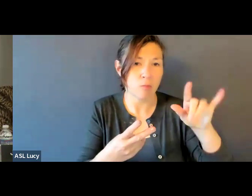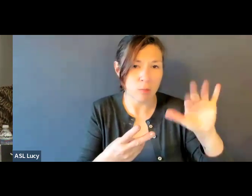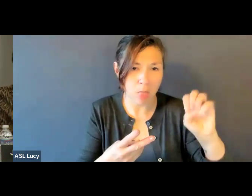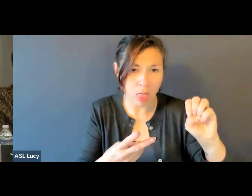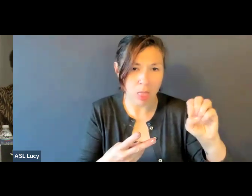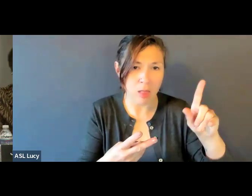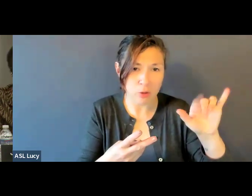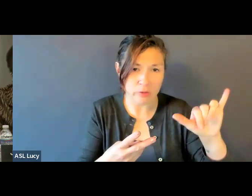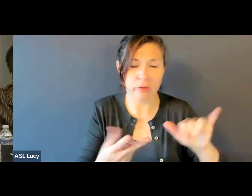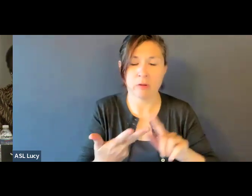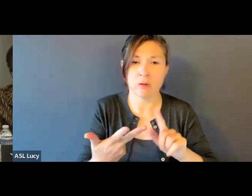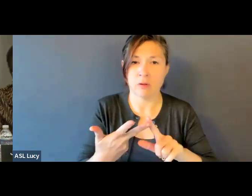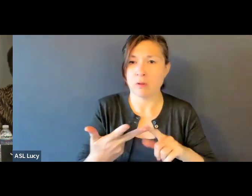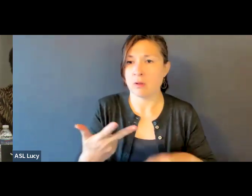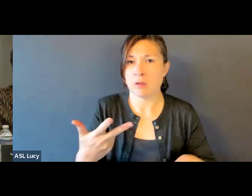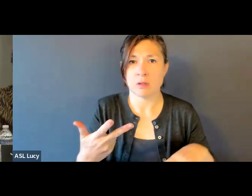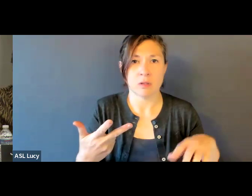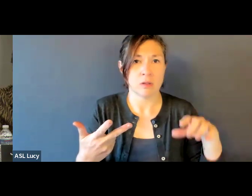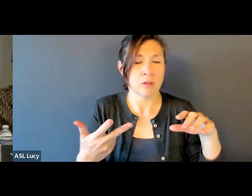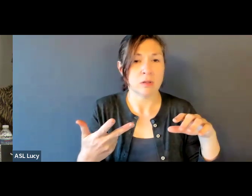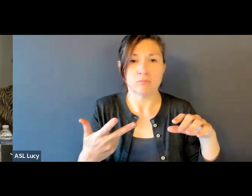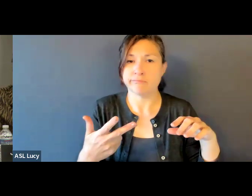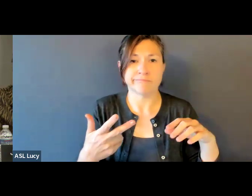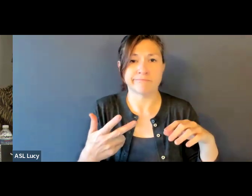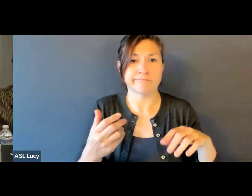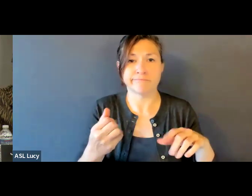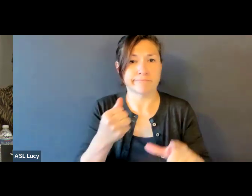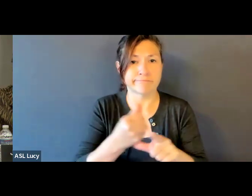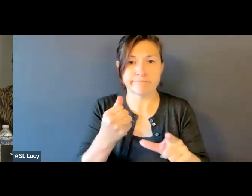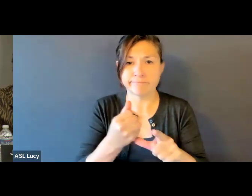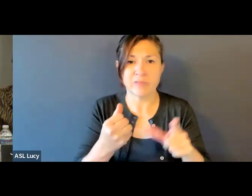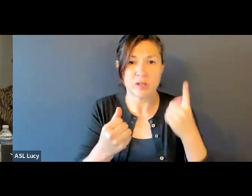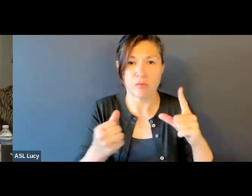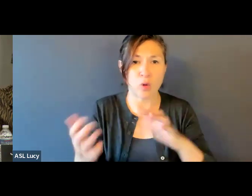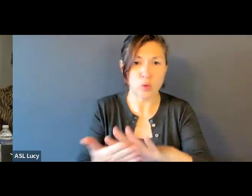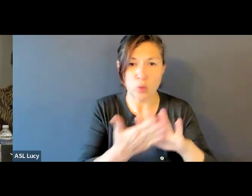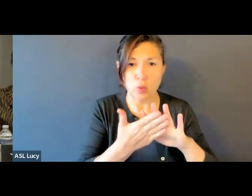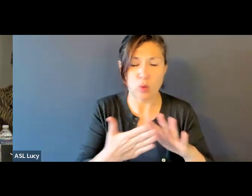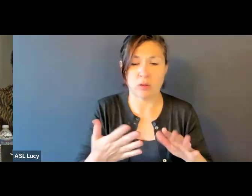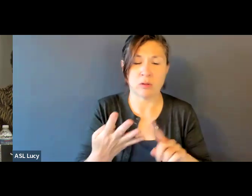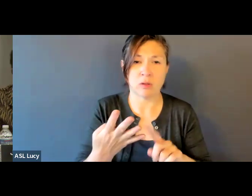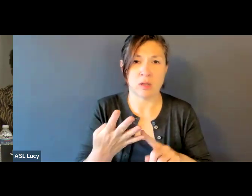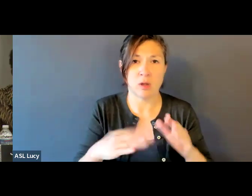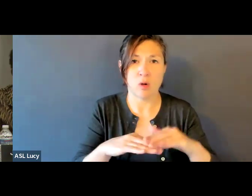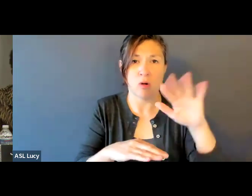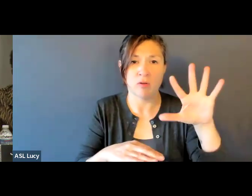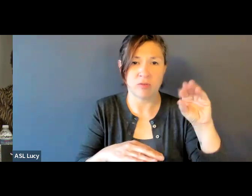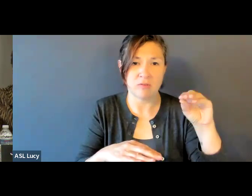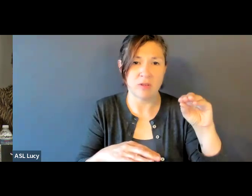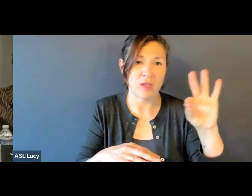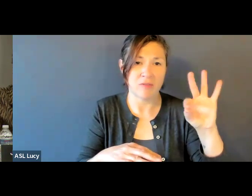assistance that continues to be provided to schools, the addition of more than 50 full-time employees or